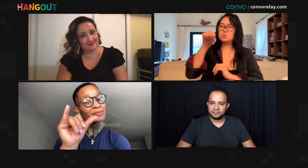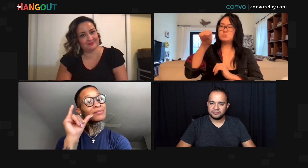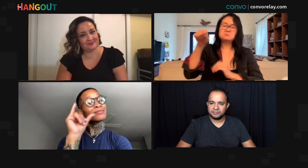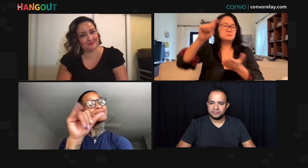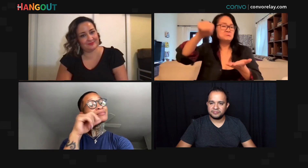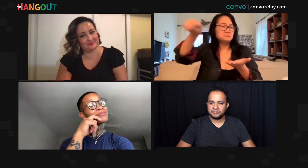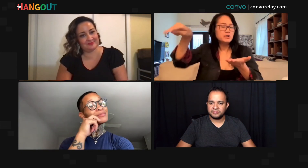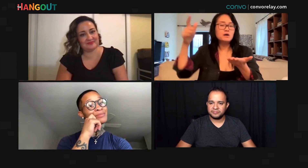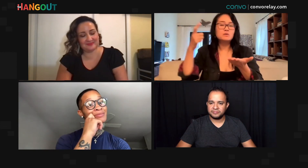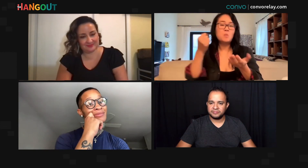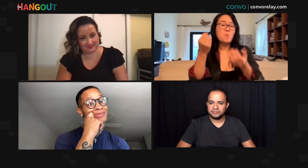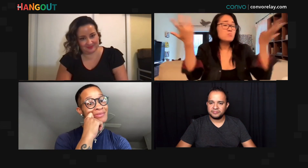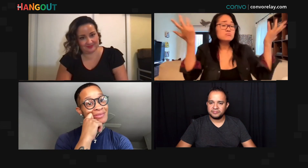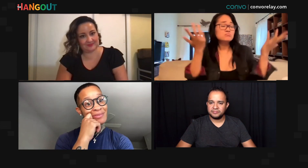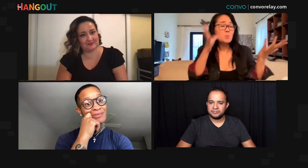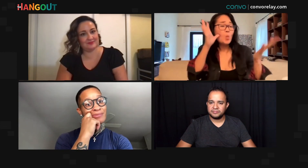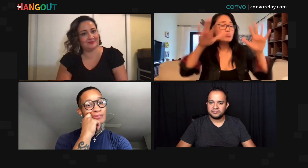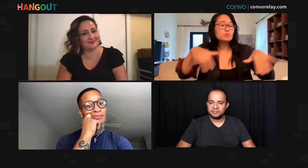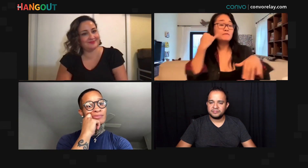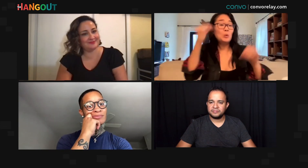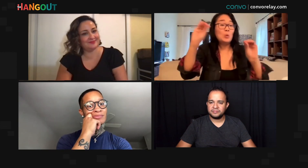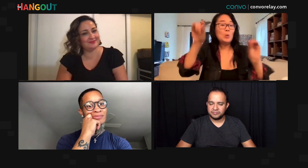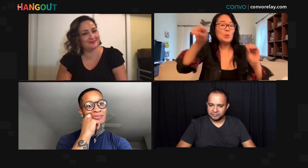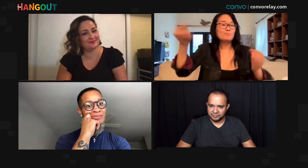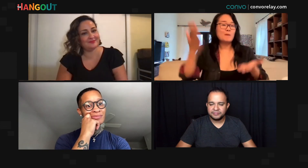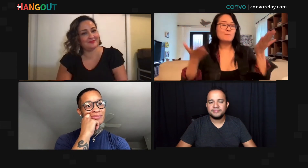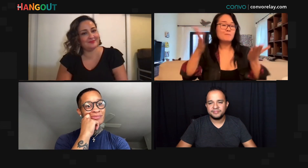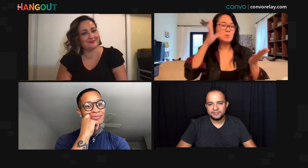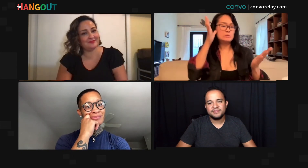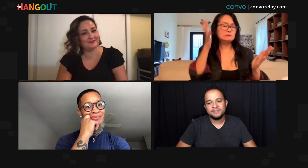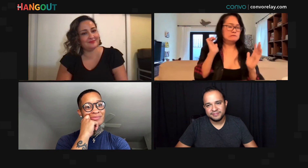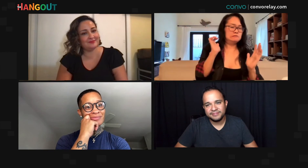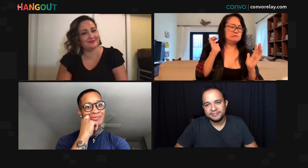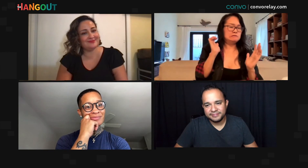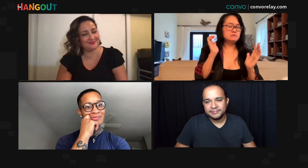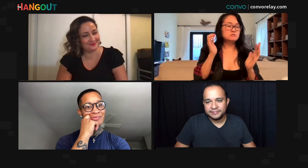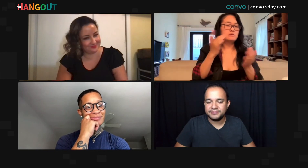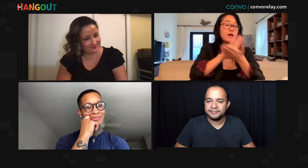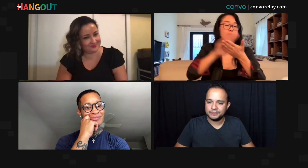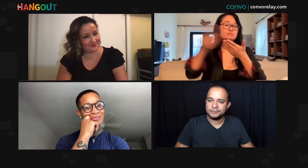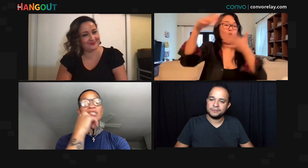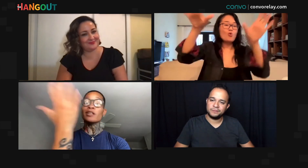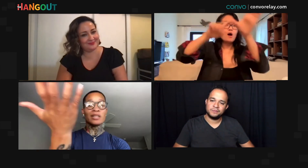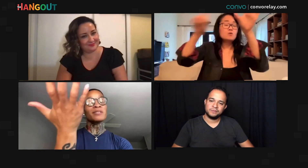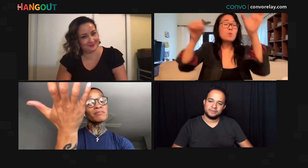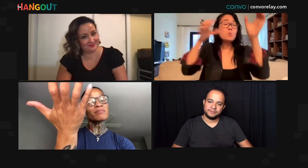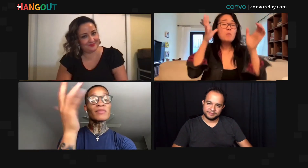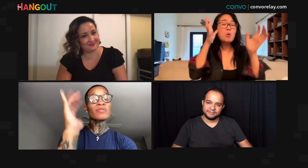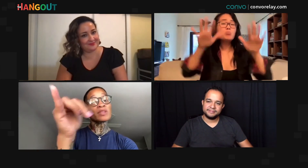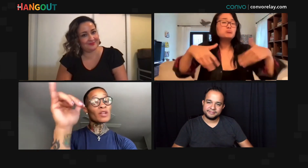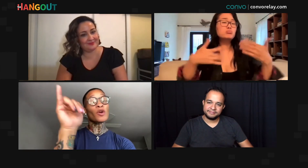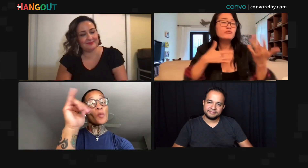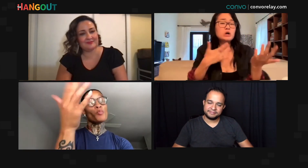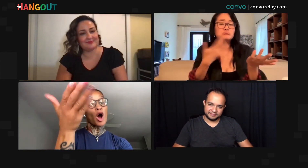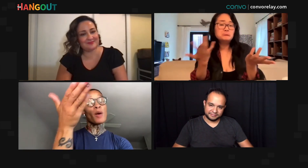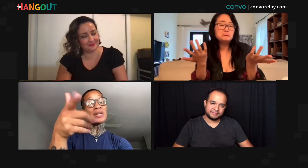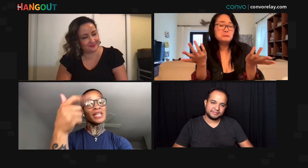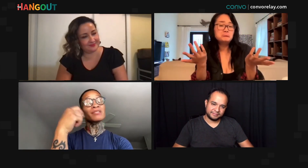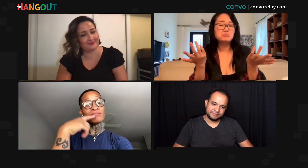friends or people that they knew. If they didn't know anybody, they might not have reacted the same way, but it was nice that they had friends that already